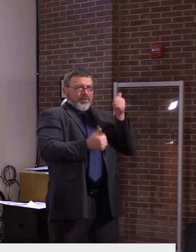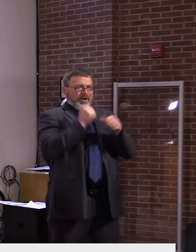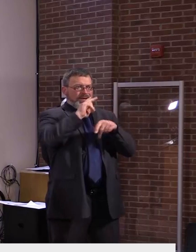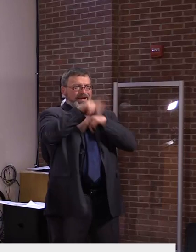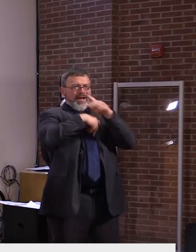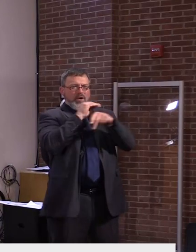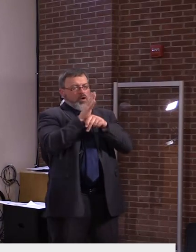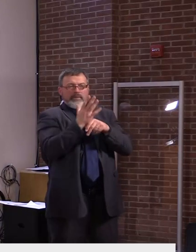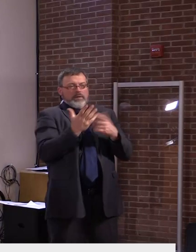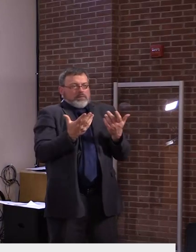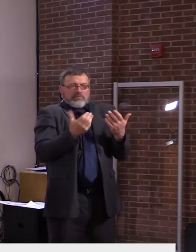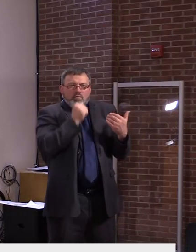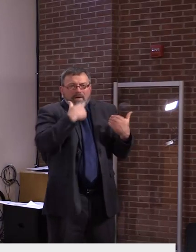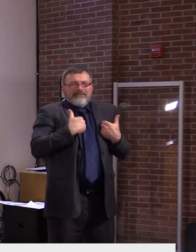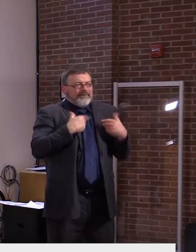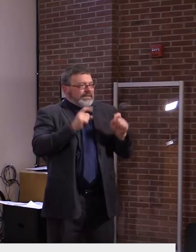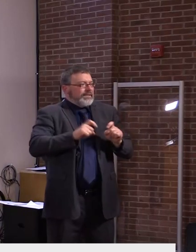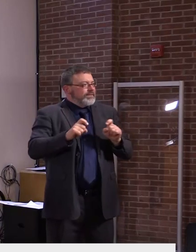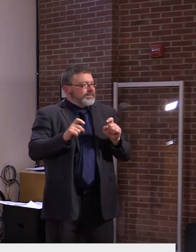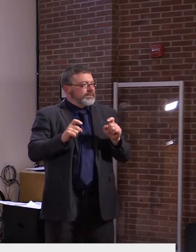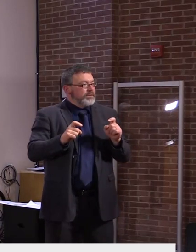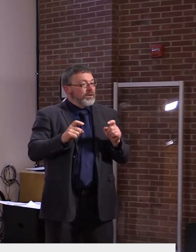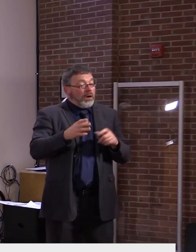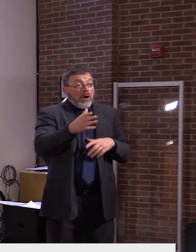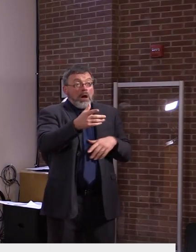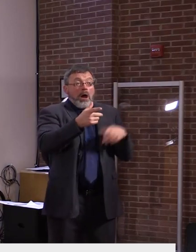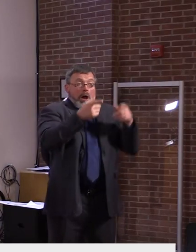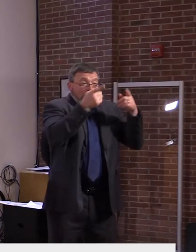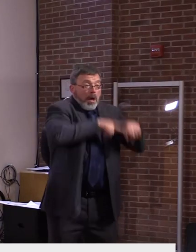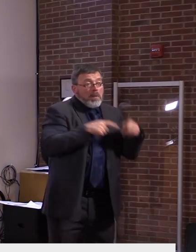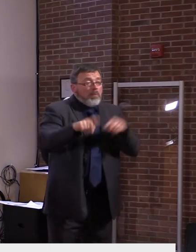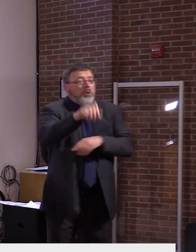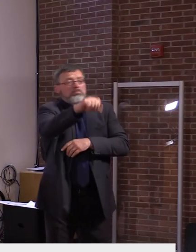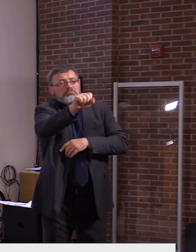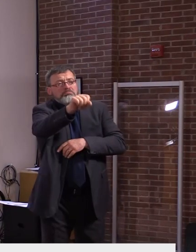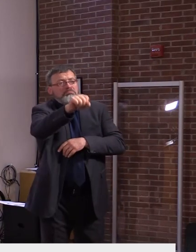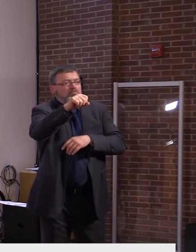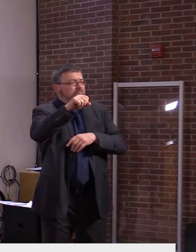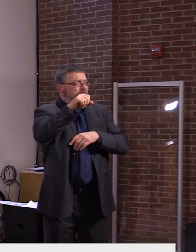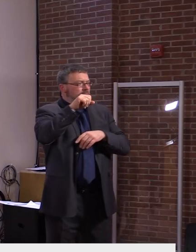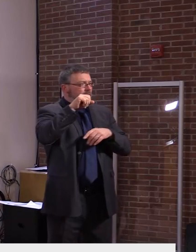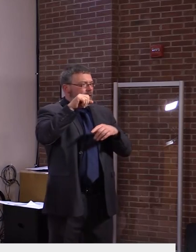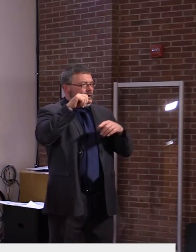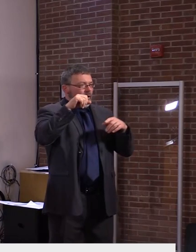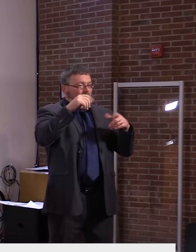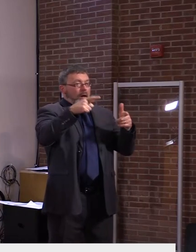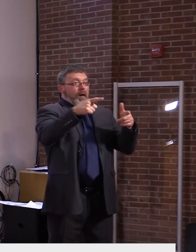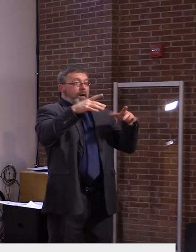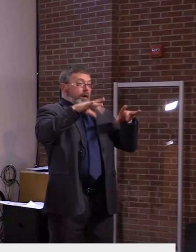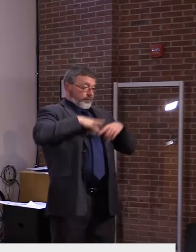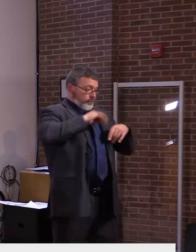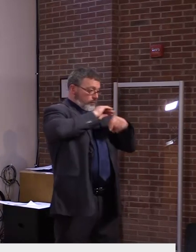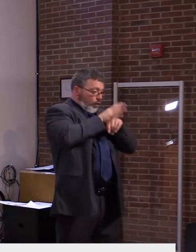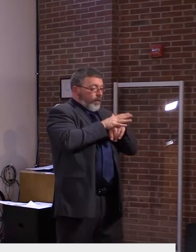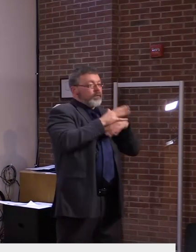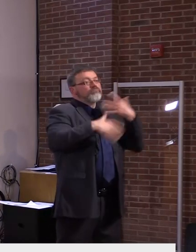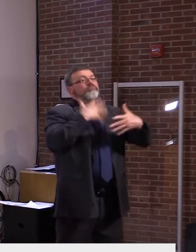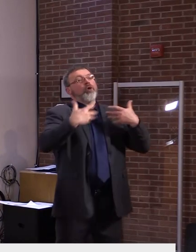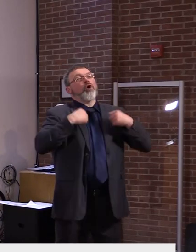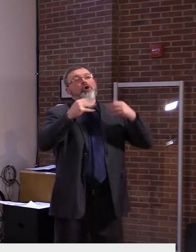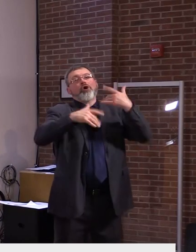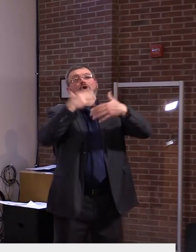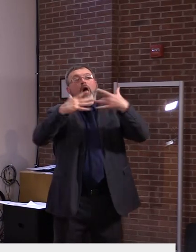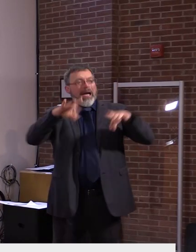is known that it can happen, this phenomenon of reinfection, but again, at least during the current pandemic,